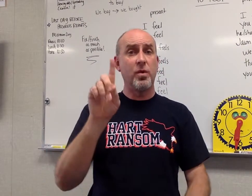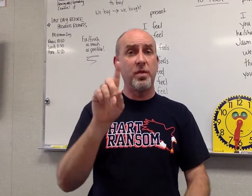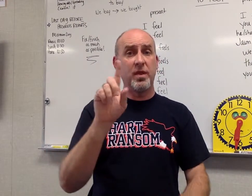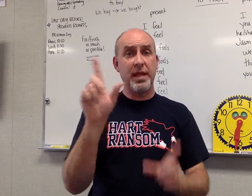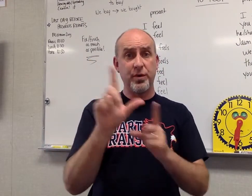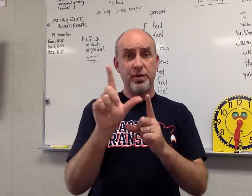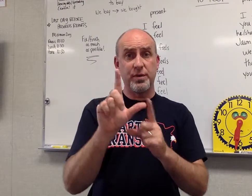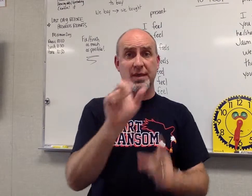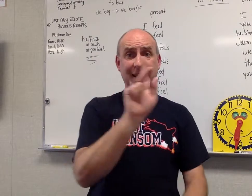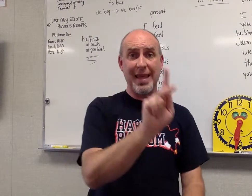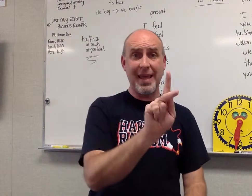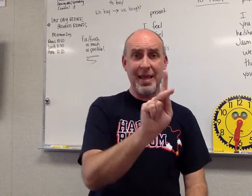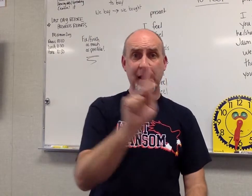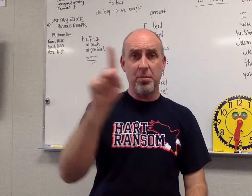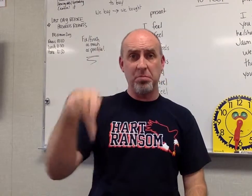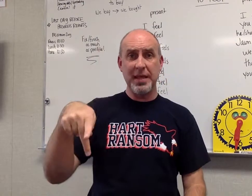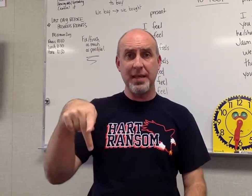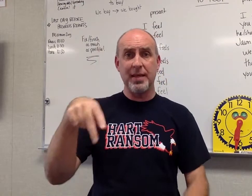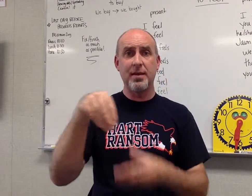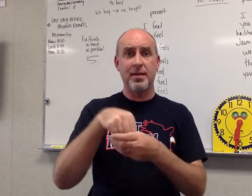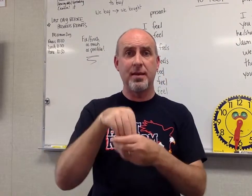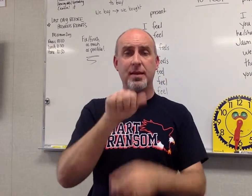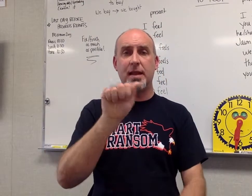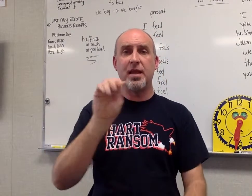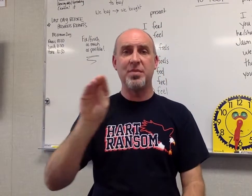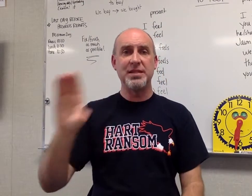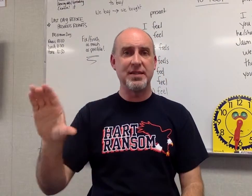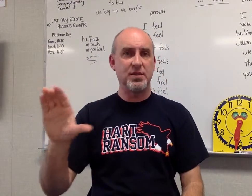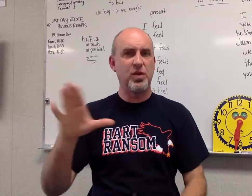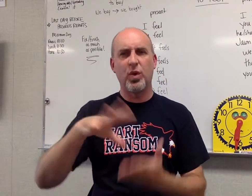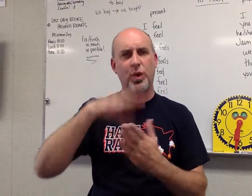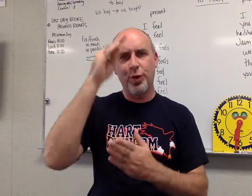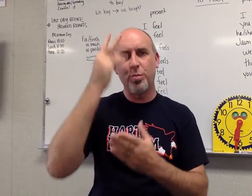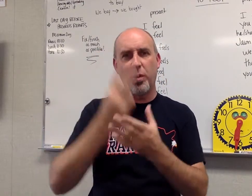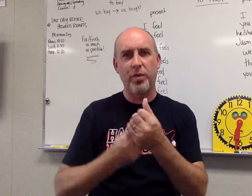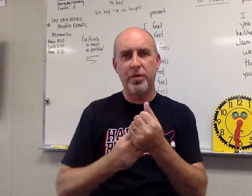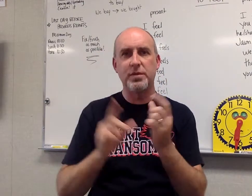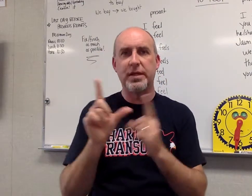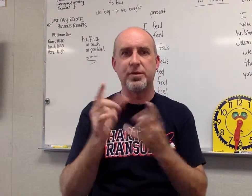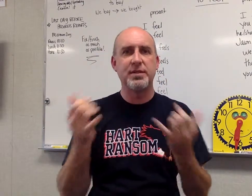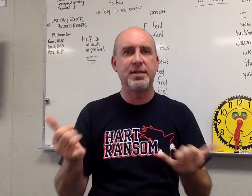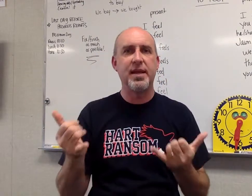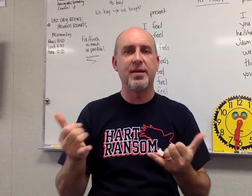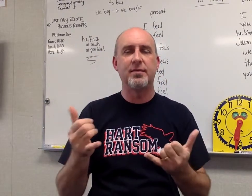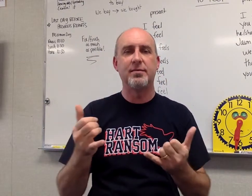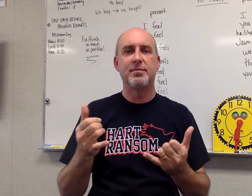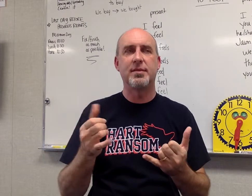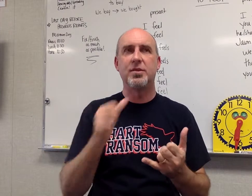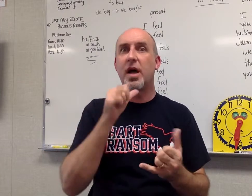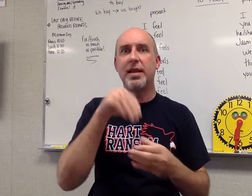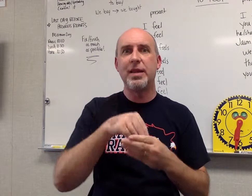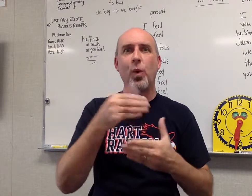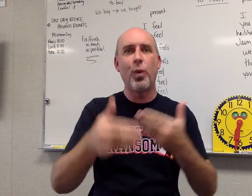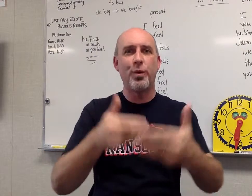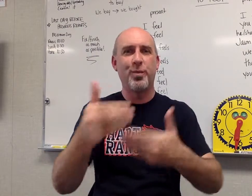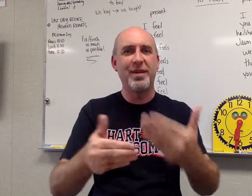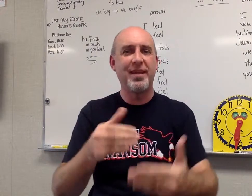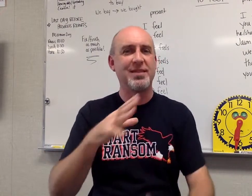the letters K and P in the ABC, so you'll learn both of those letters today. They're not in order, but that's